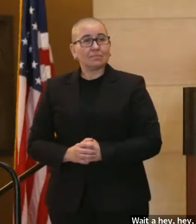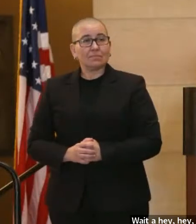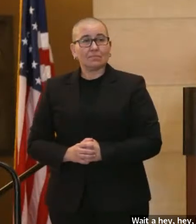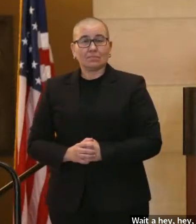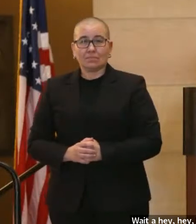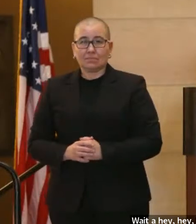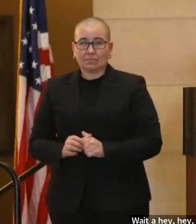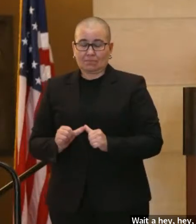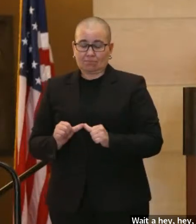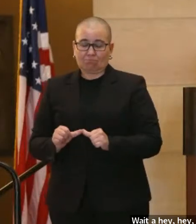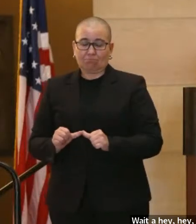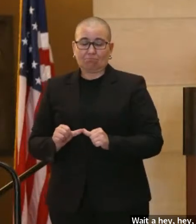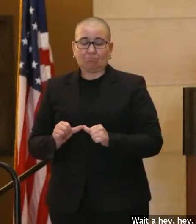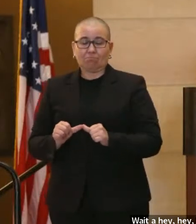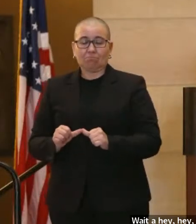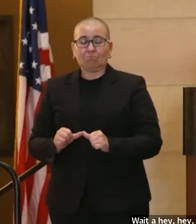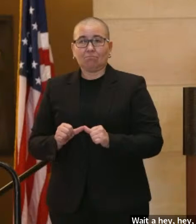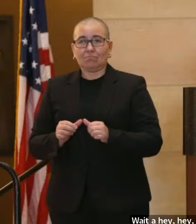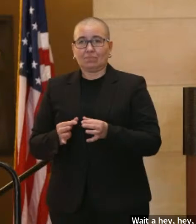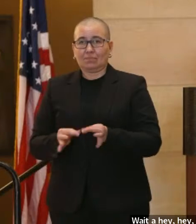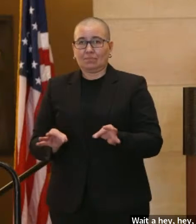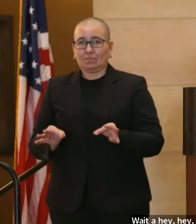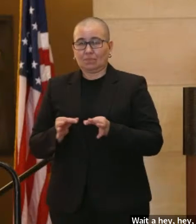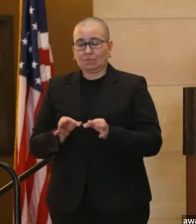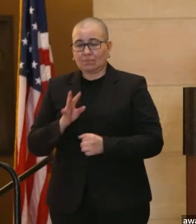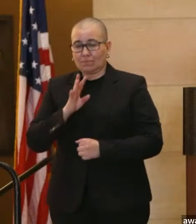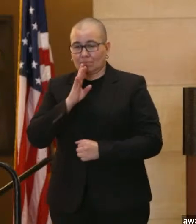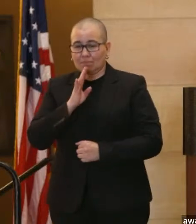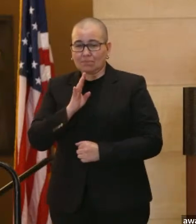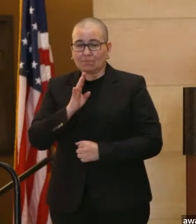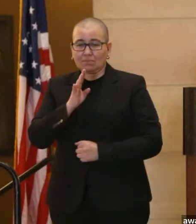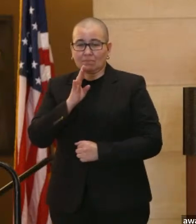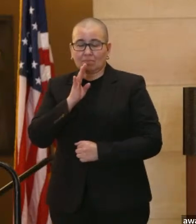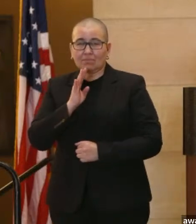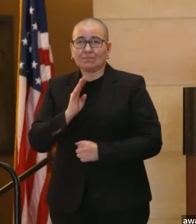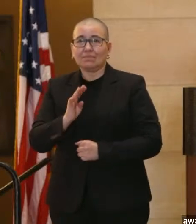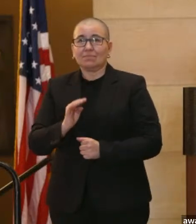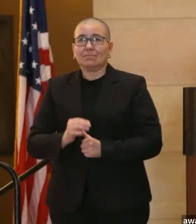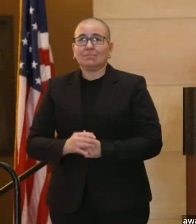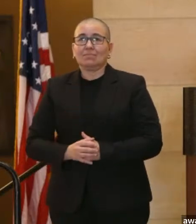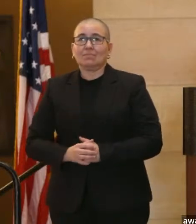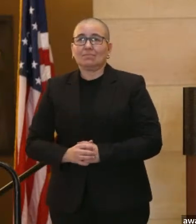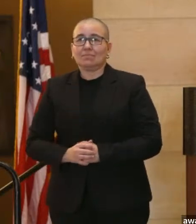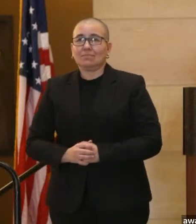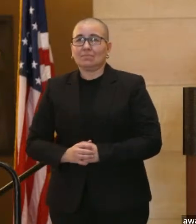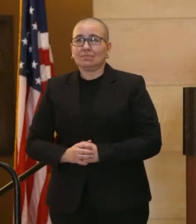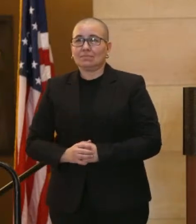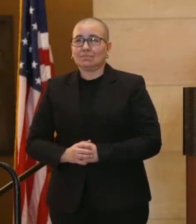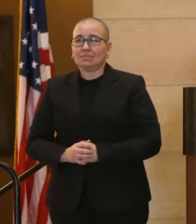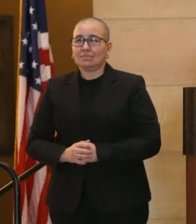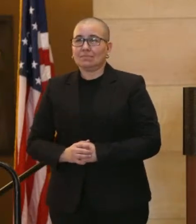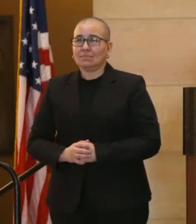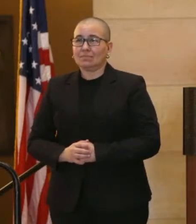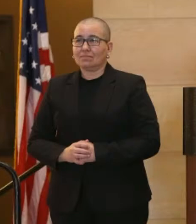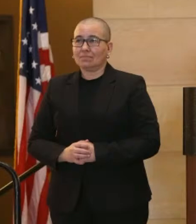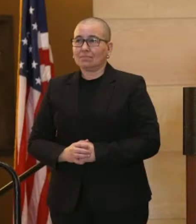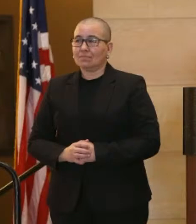yo. Wa kantanka tunka